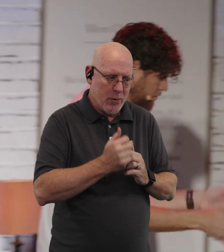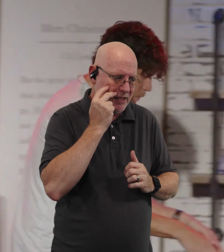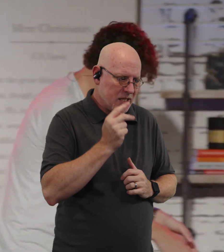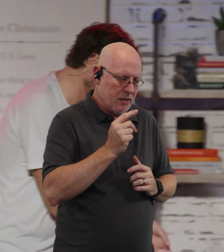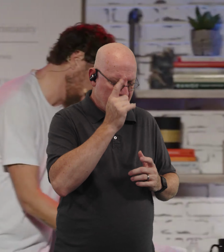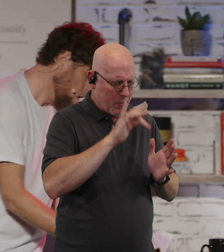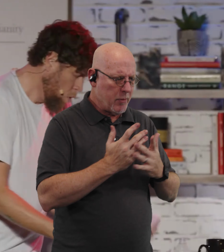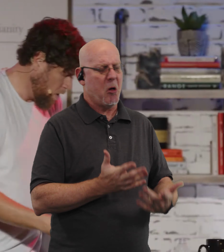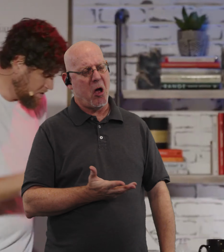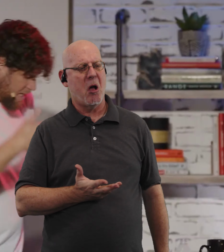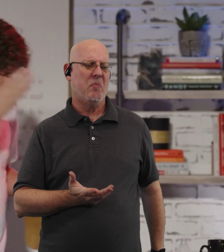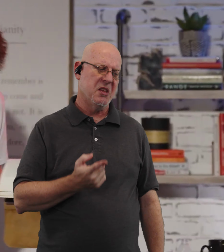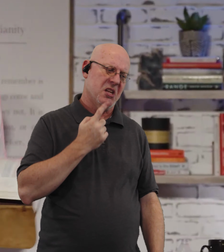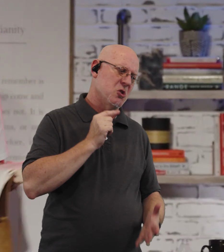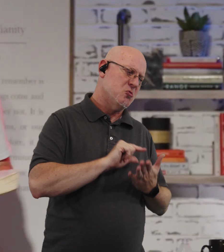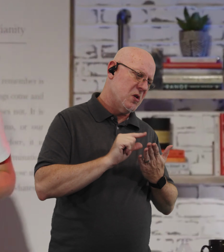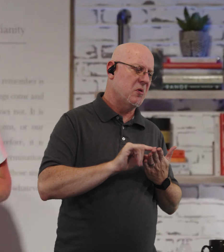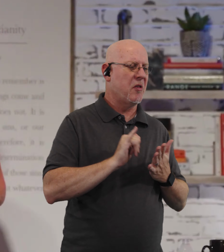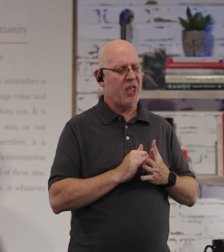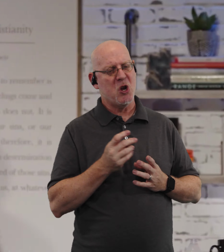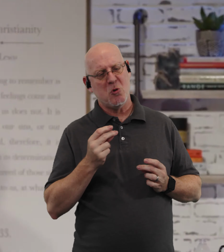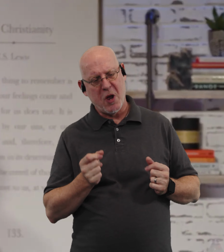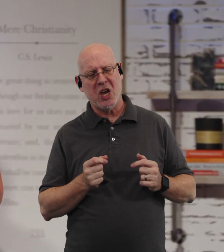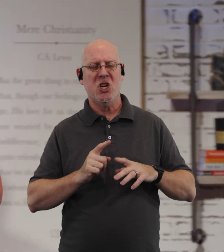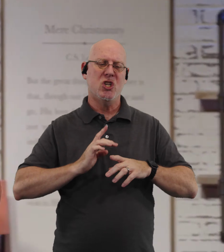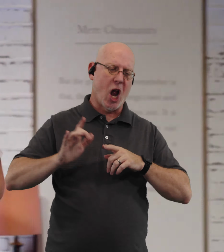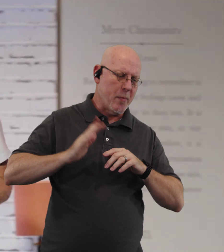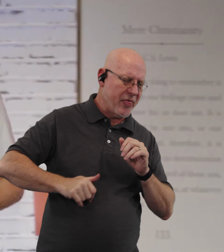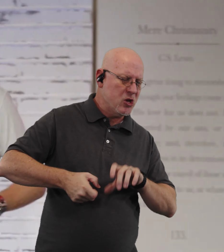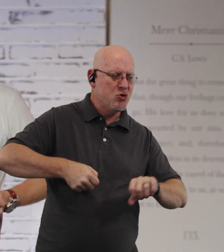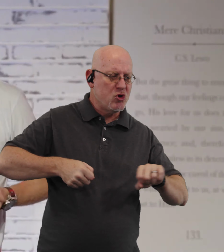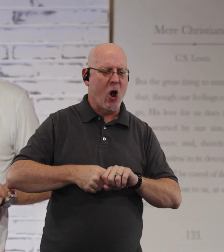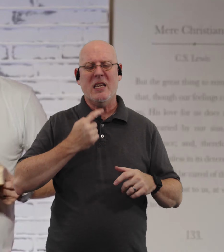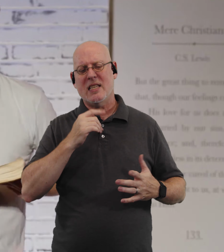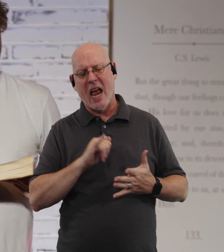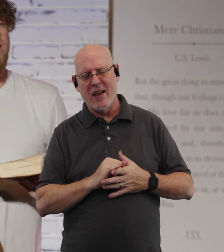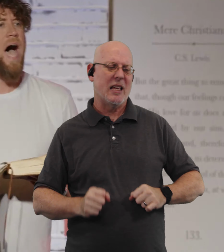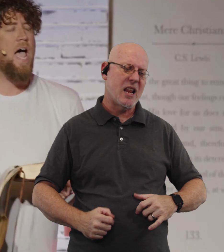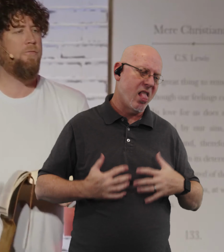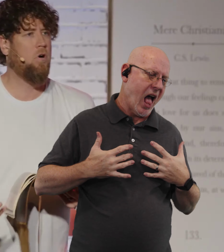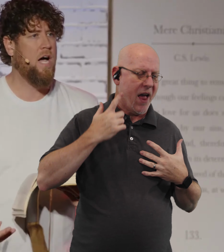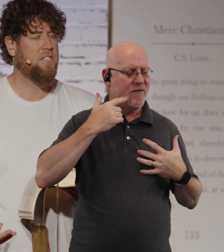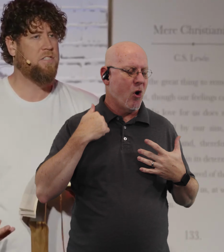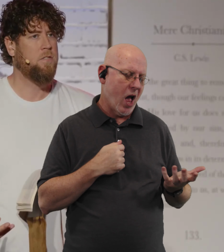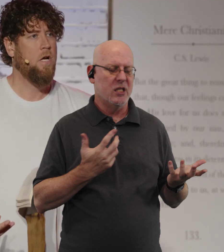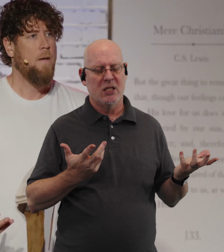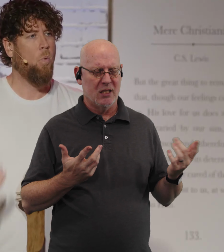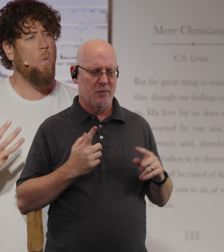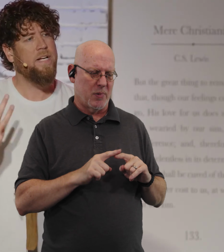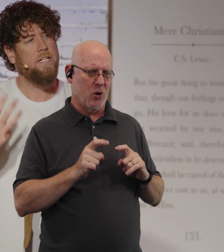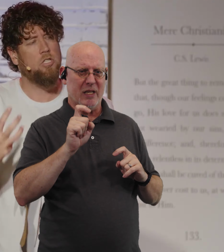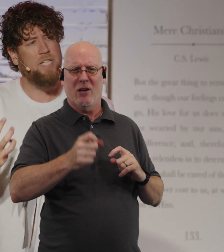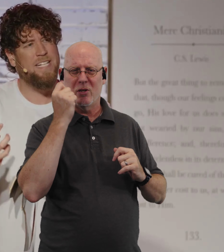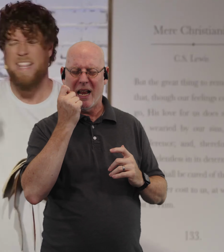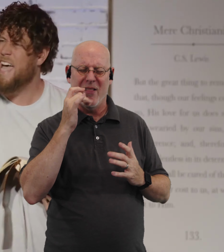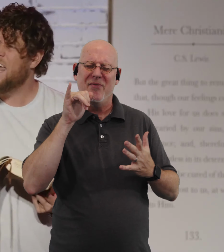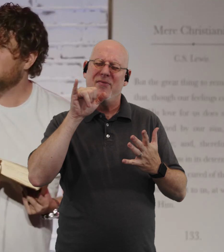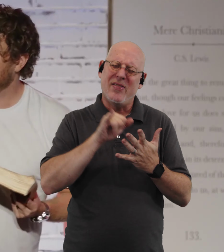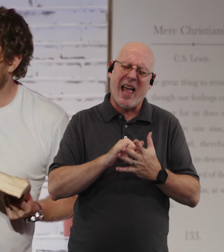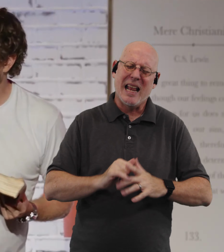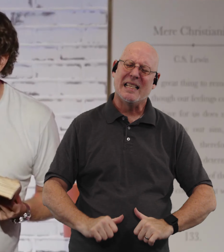see the word of God. We're like, okay, well, it says in scripture that it's quick and powerful, sharper than any two-edged sword. It says that it's alive for us. But what we need to understand